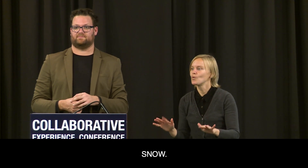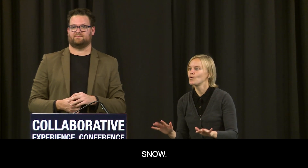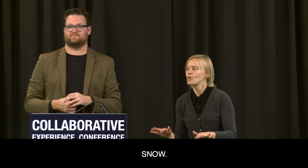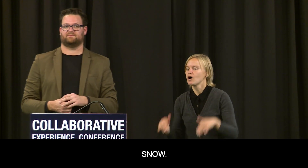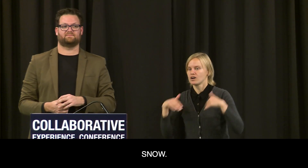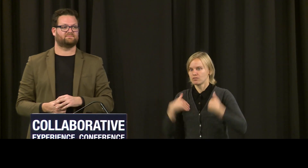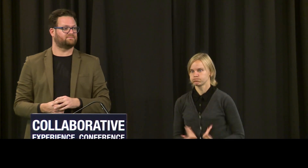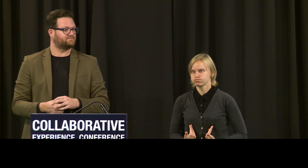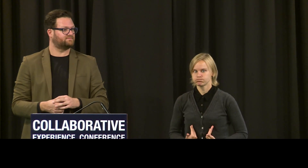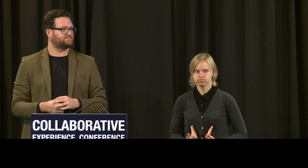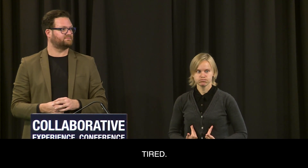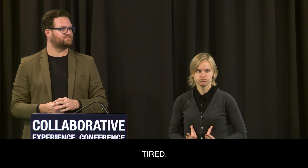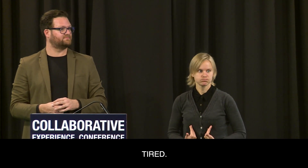Snow. Tired.